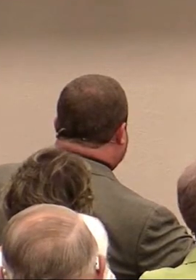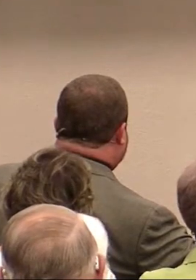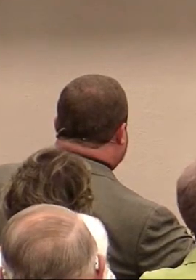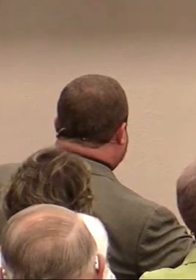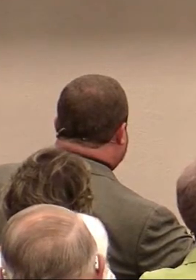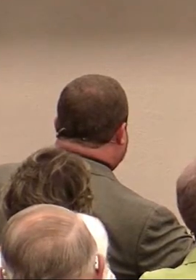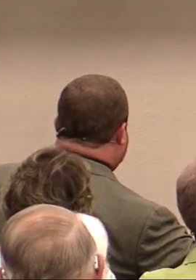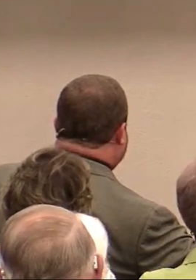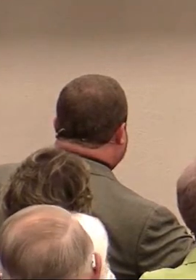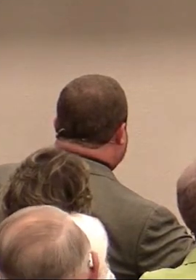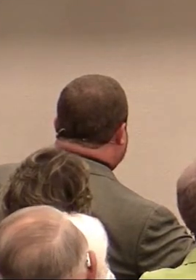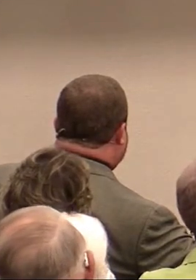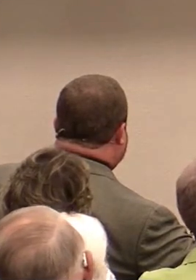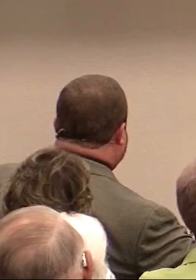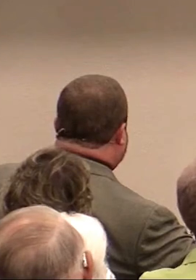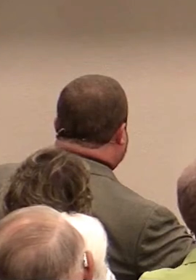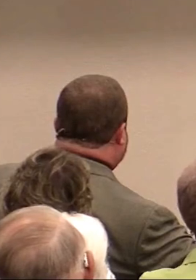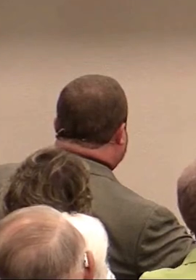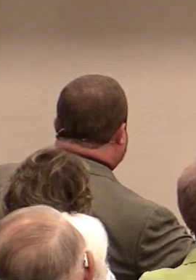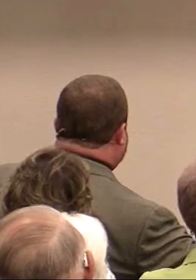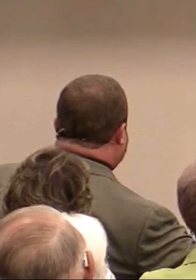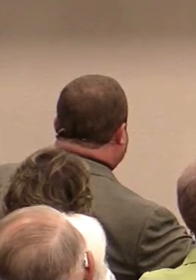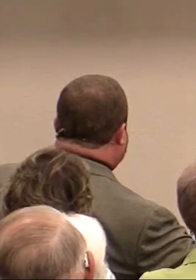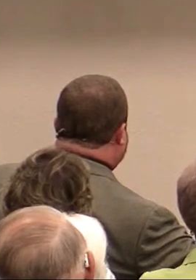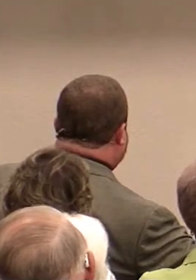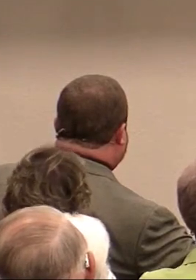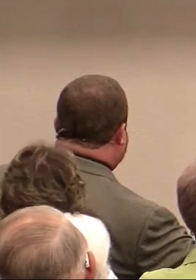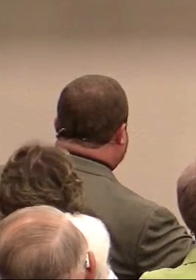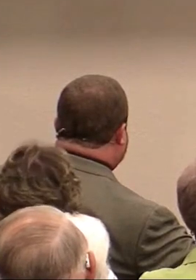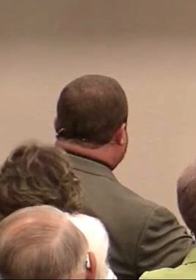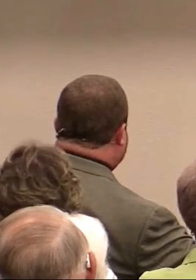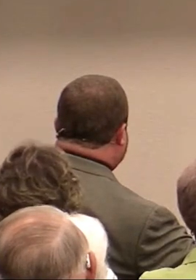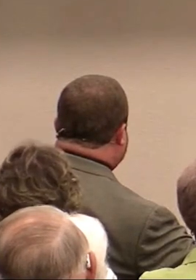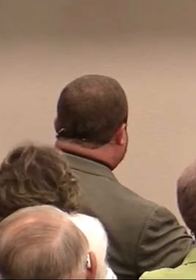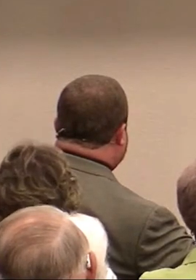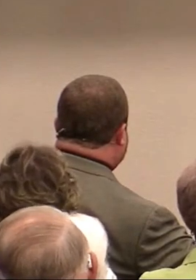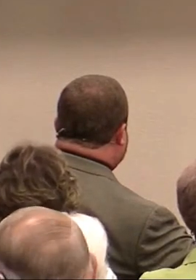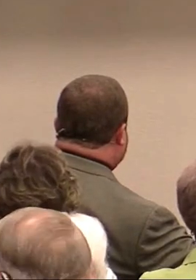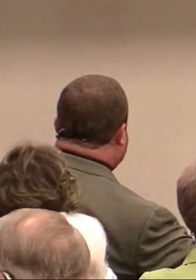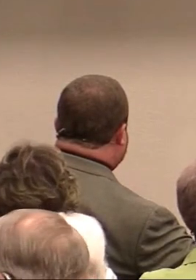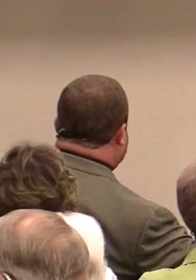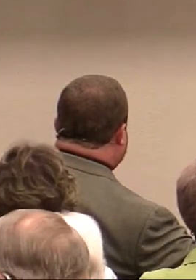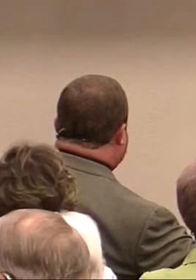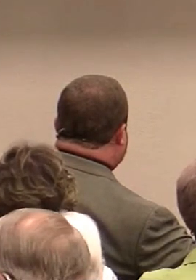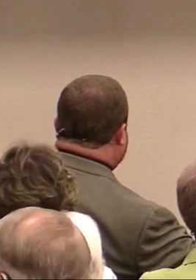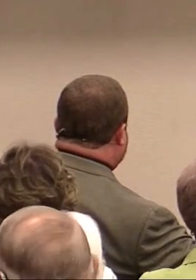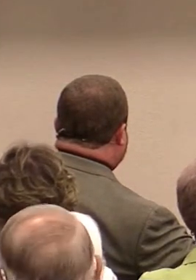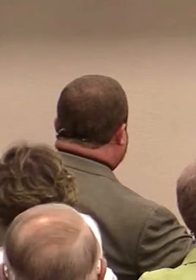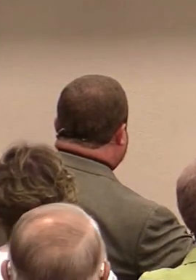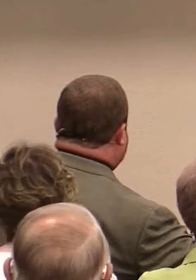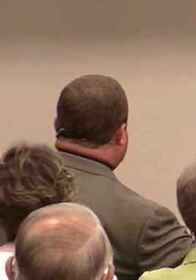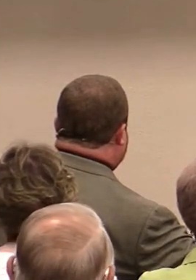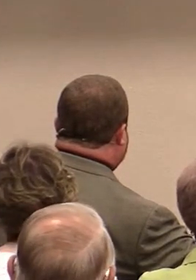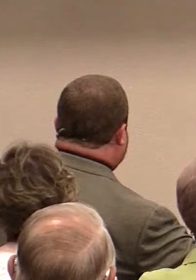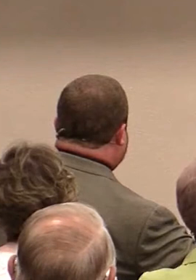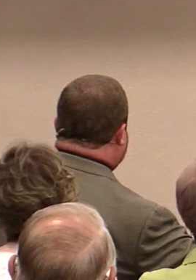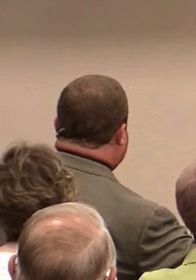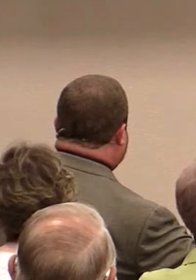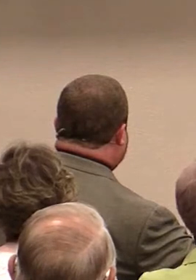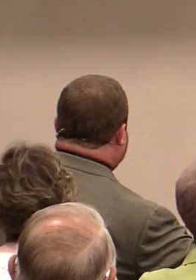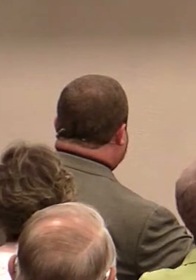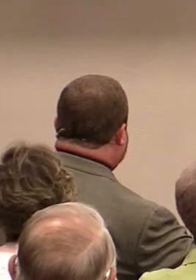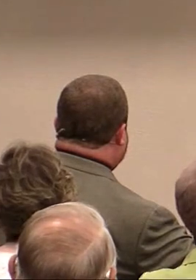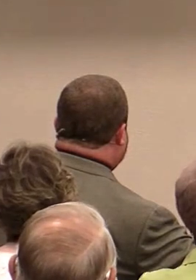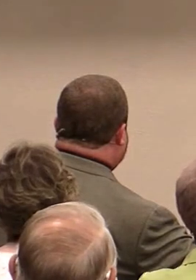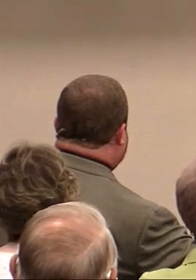two children and we had two children of pretty much the same age. And that began for